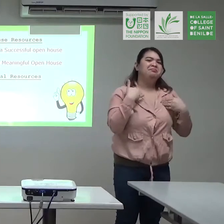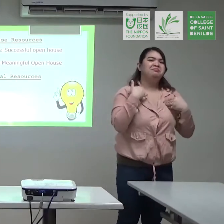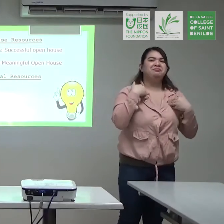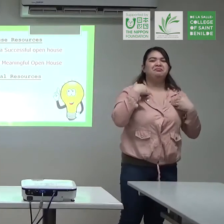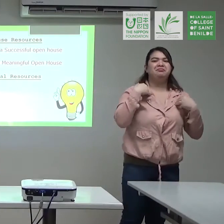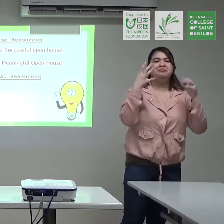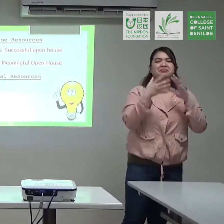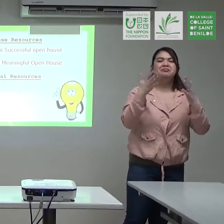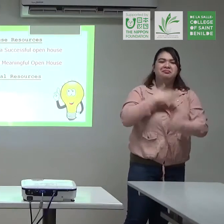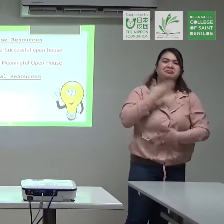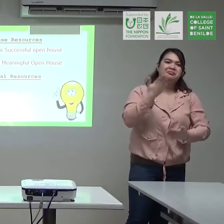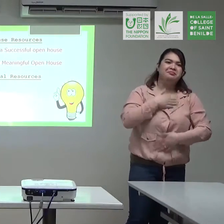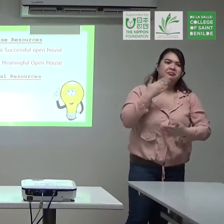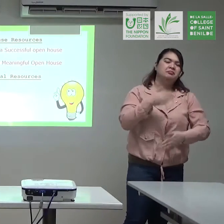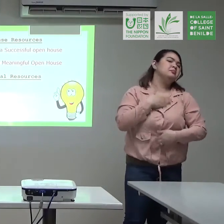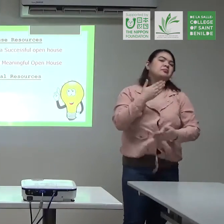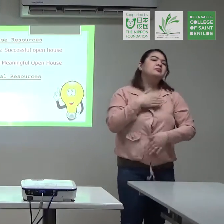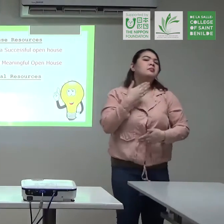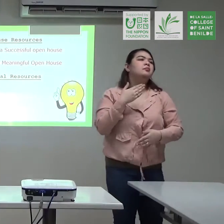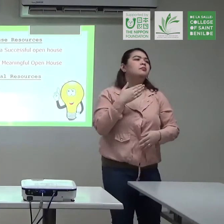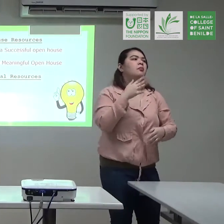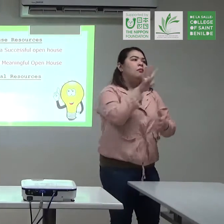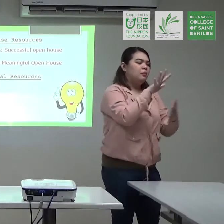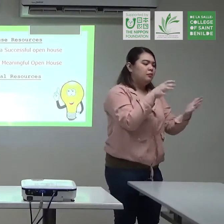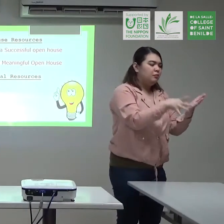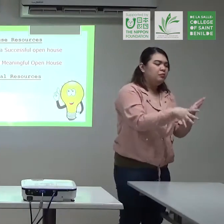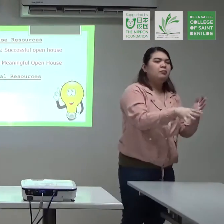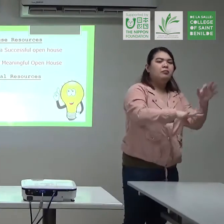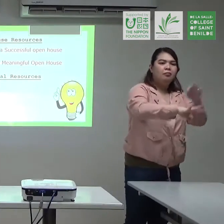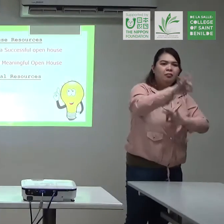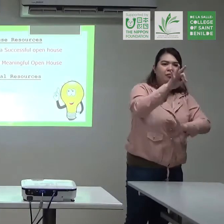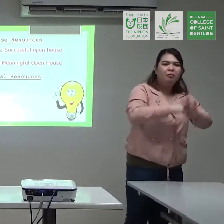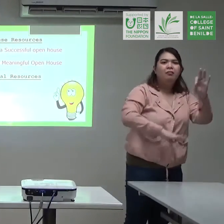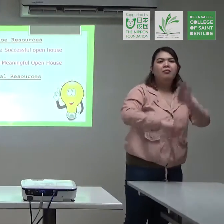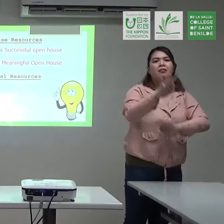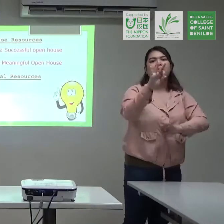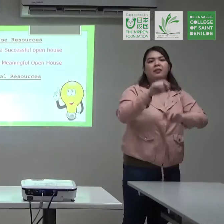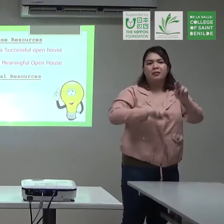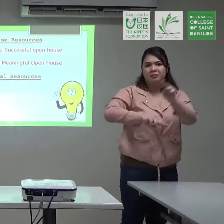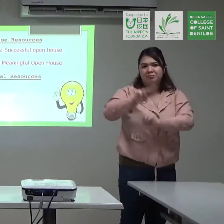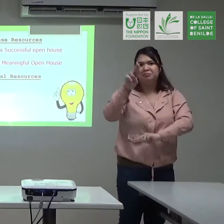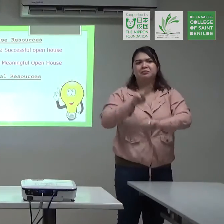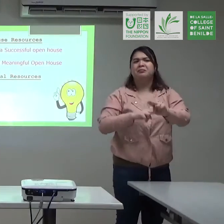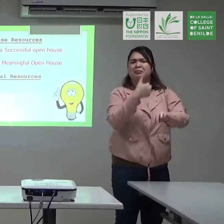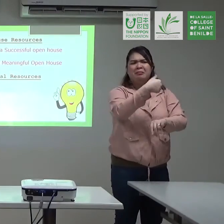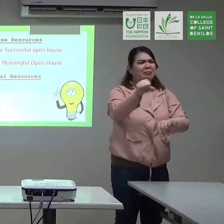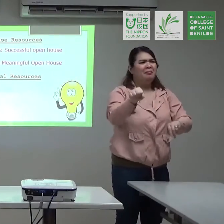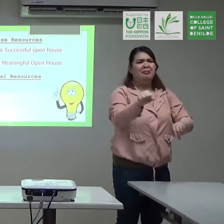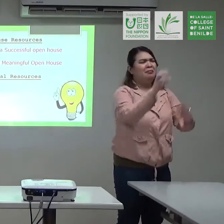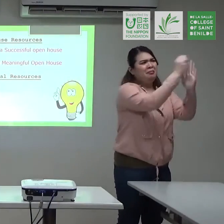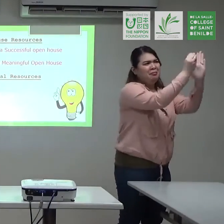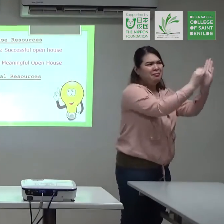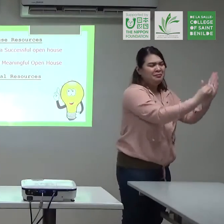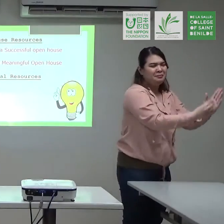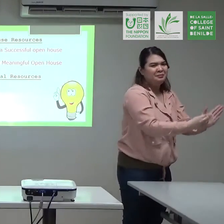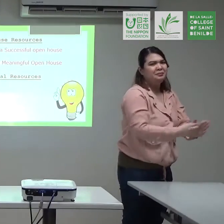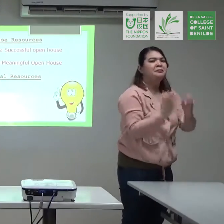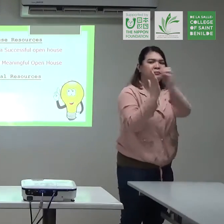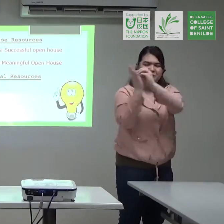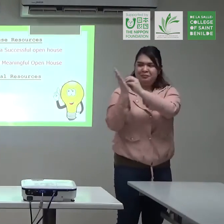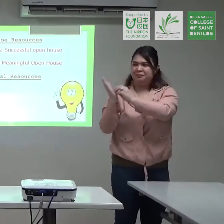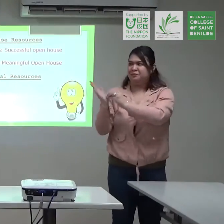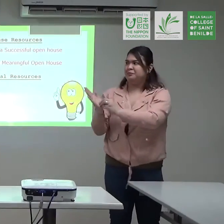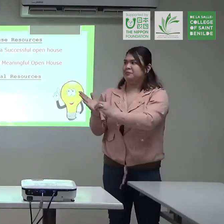fun putting their marks, fingers, paa, or nilagay na sa wall. Covered with Manila